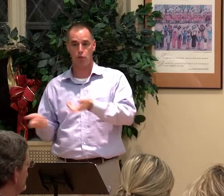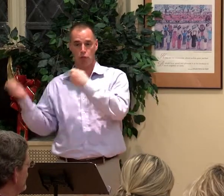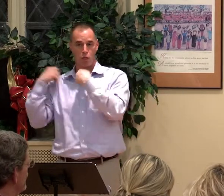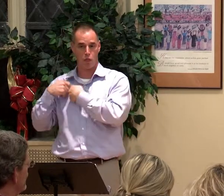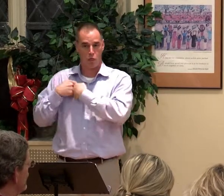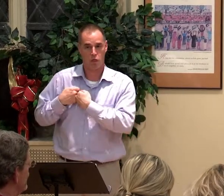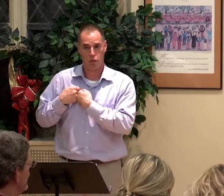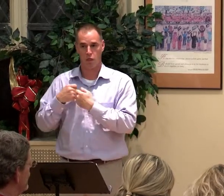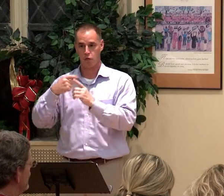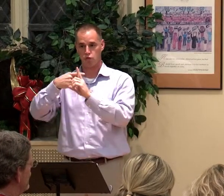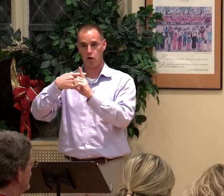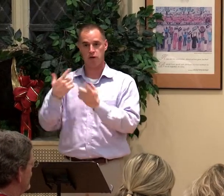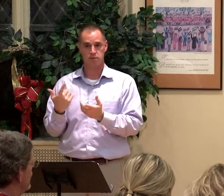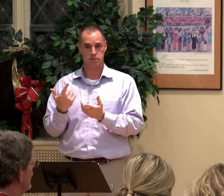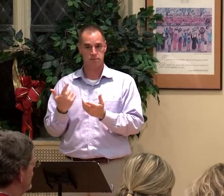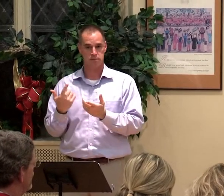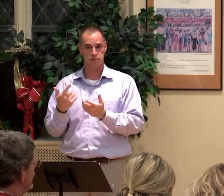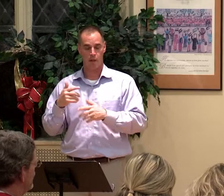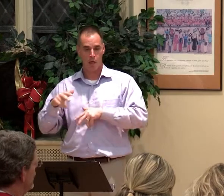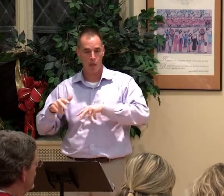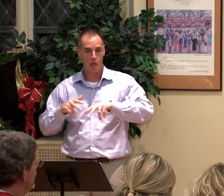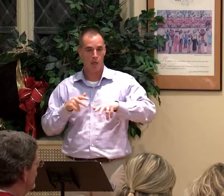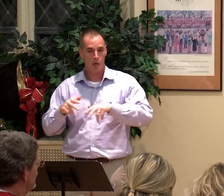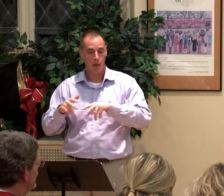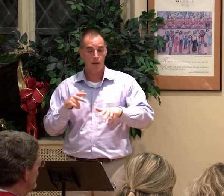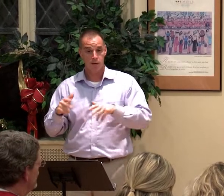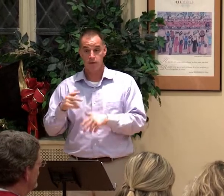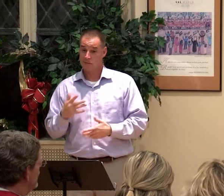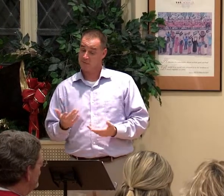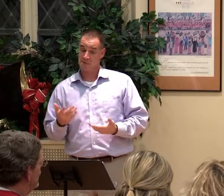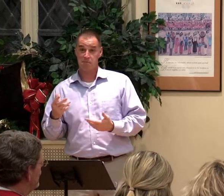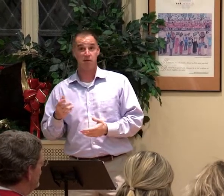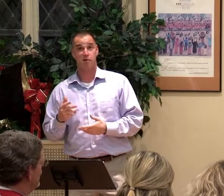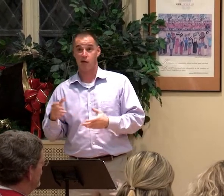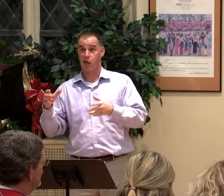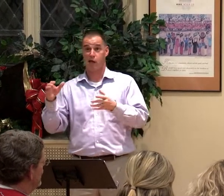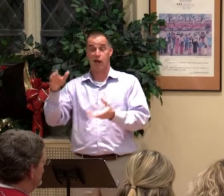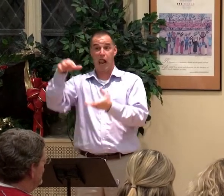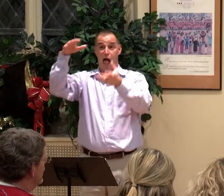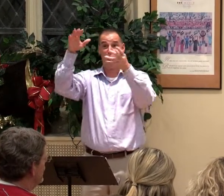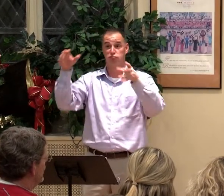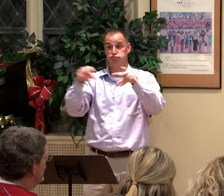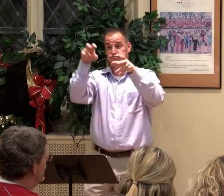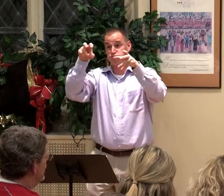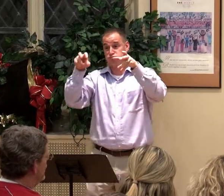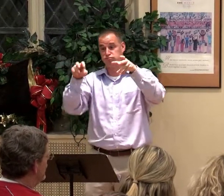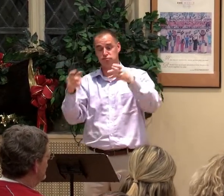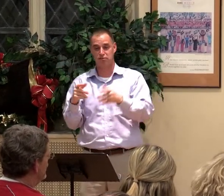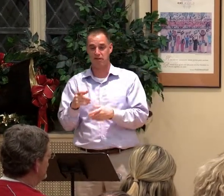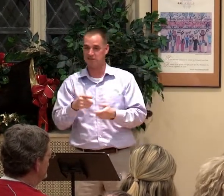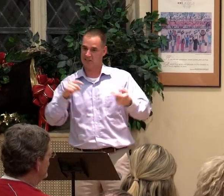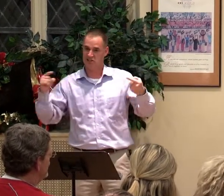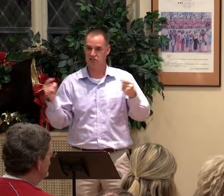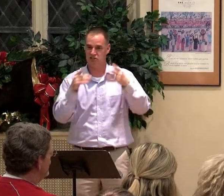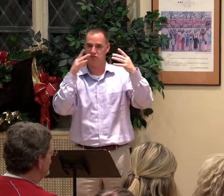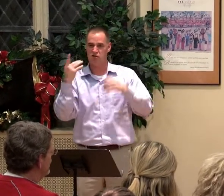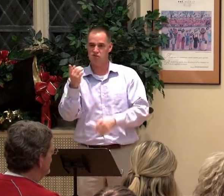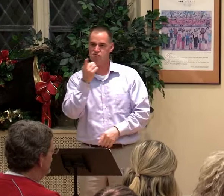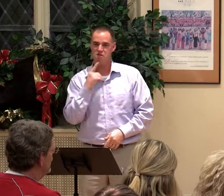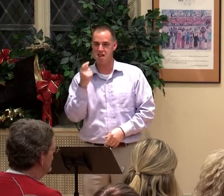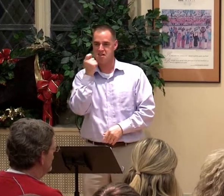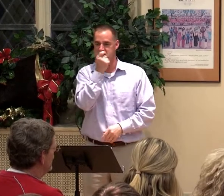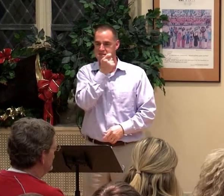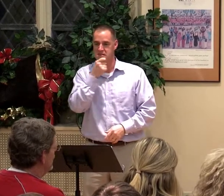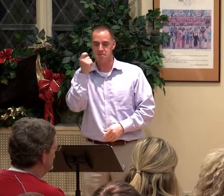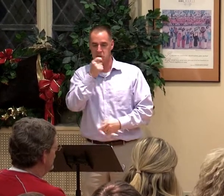when you jump from a cloud wearing Sinner red lipstick, practicing your dance moves as you fall,